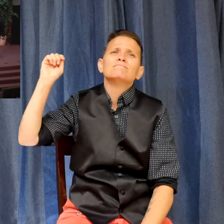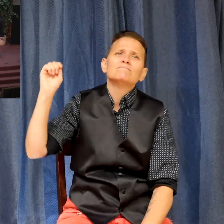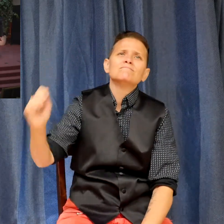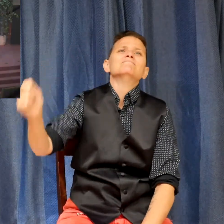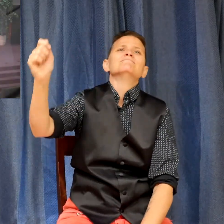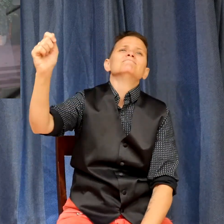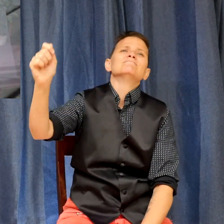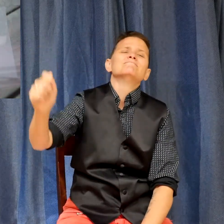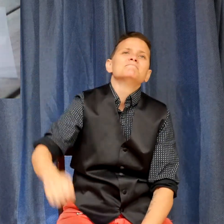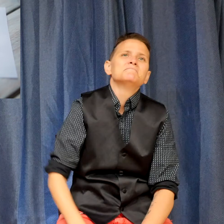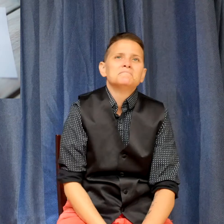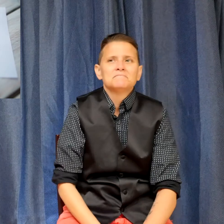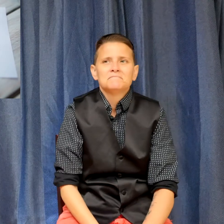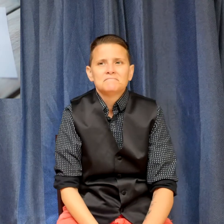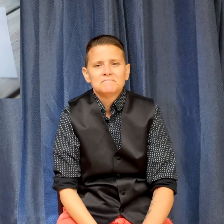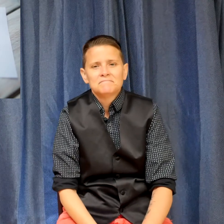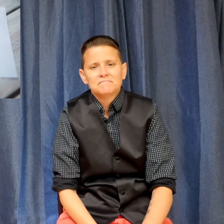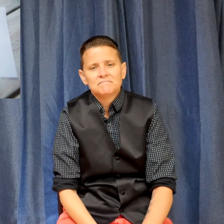Yeah.